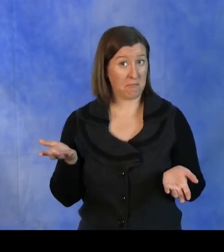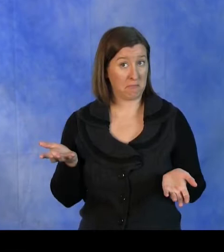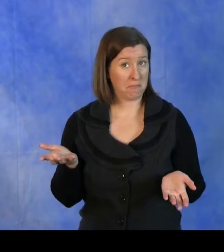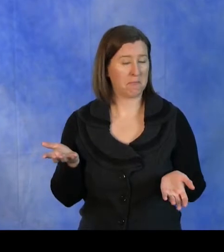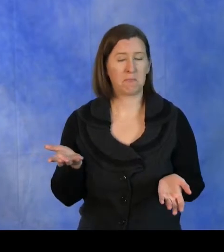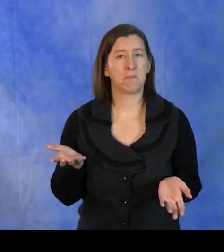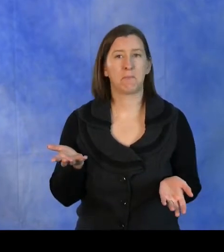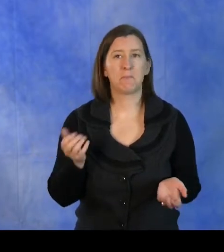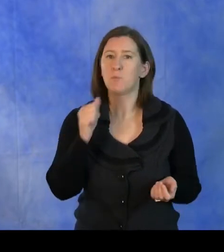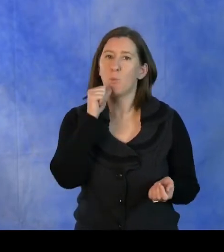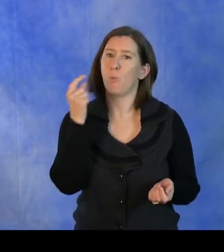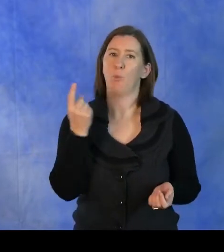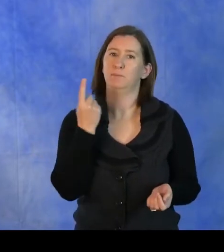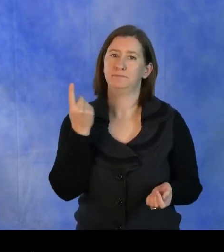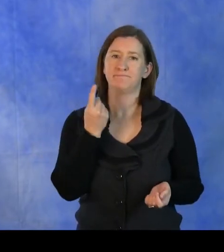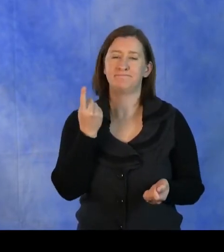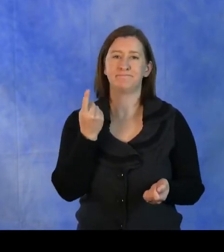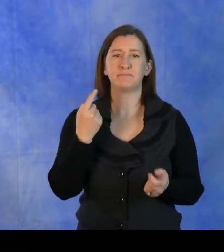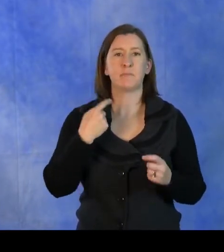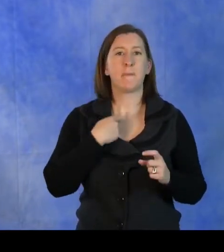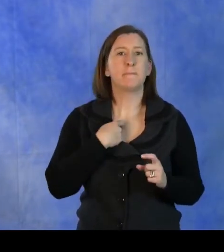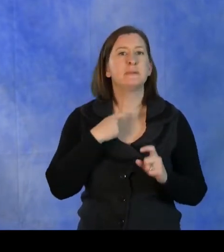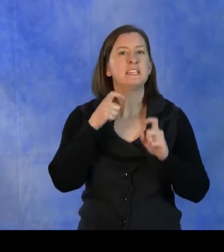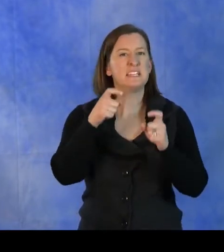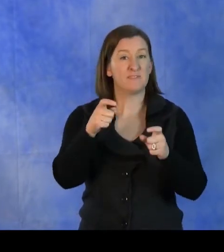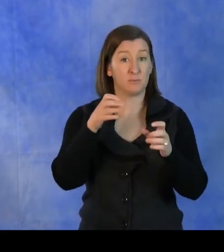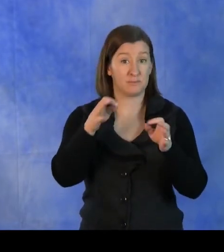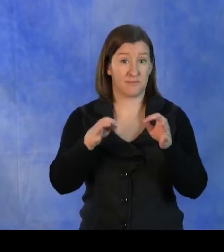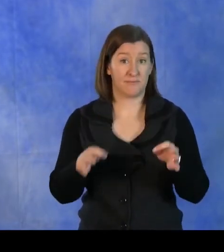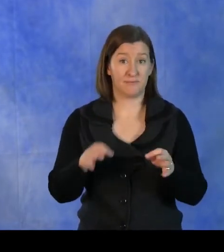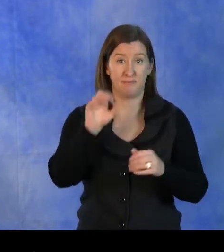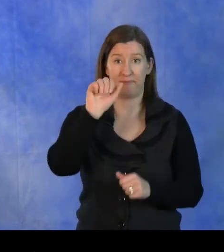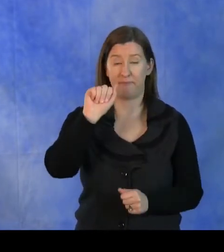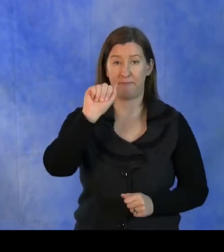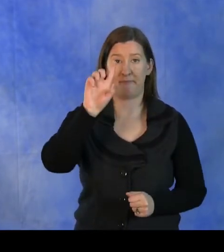have ADHD? Not always.